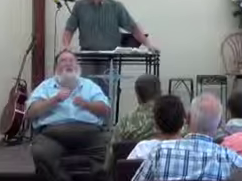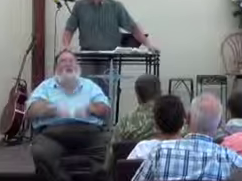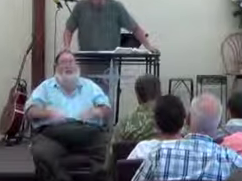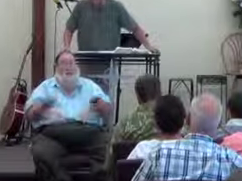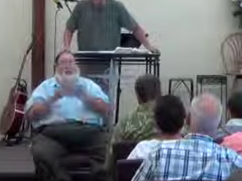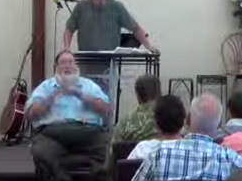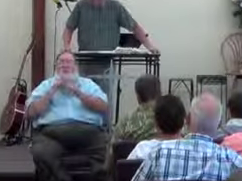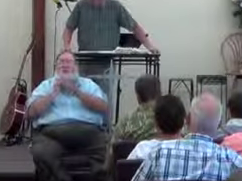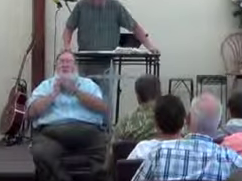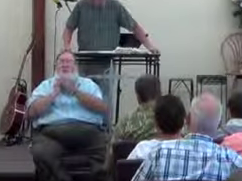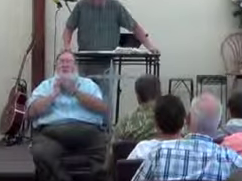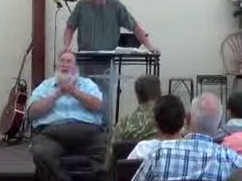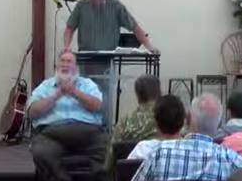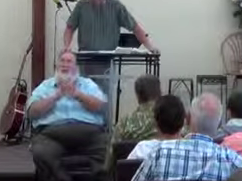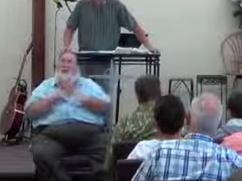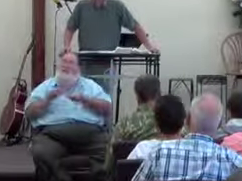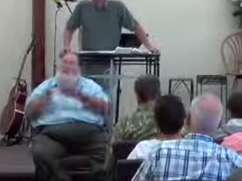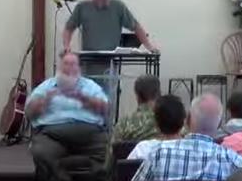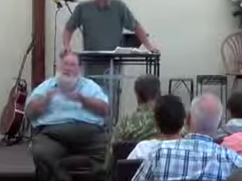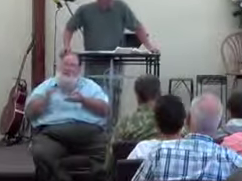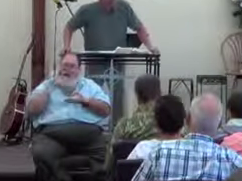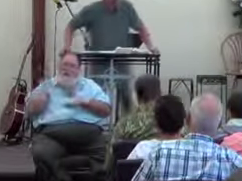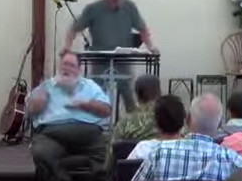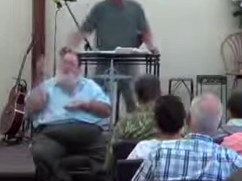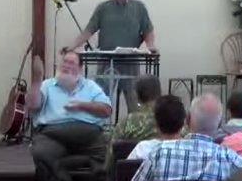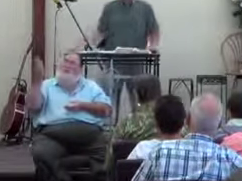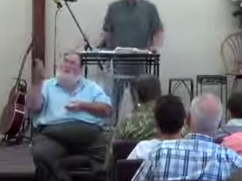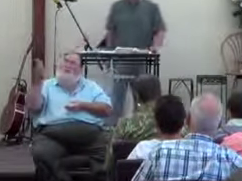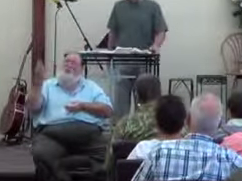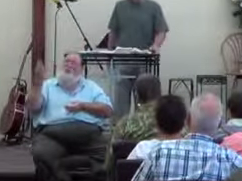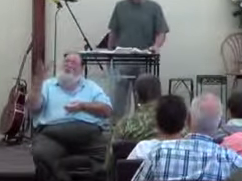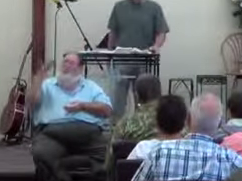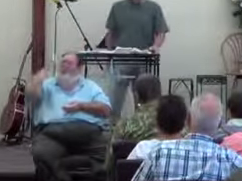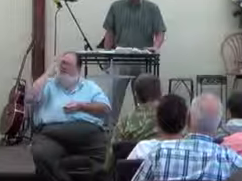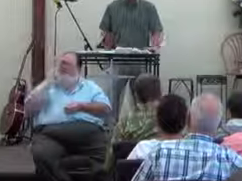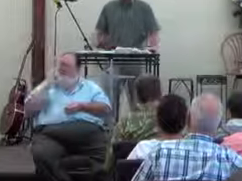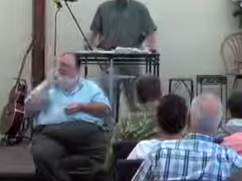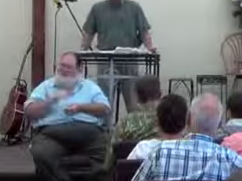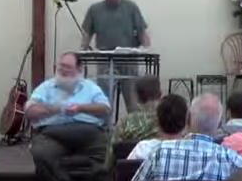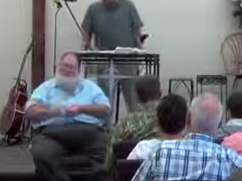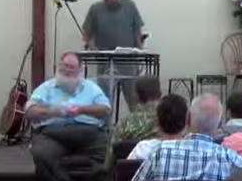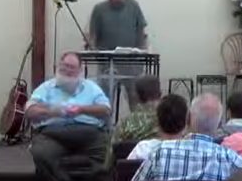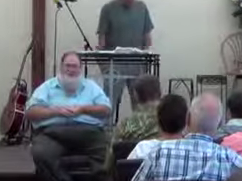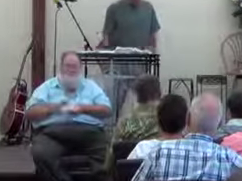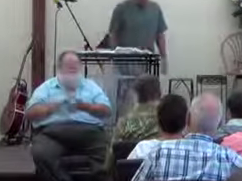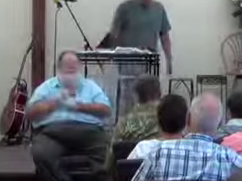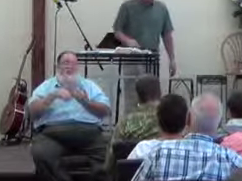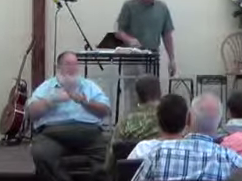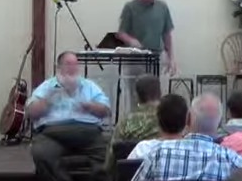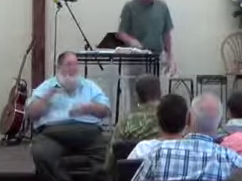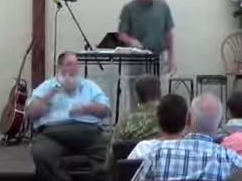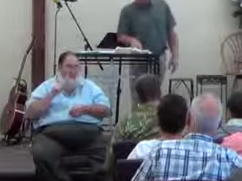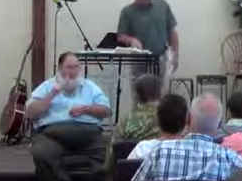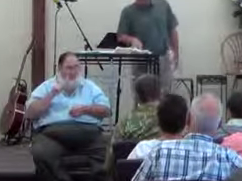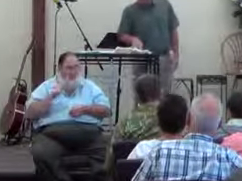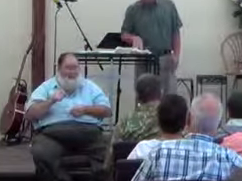you are God. Because you are God. And that should be all we have to say. But, you know, that wasn't the end of the